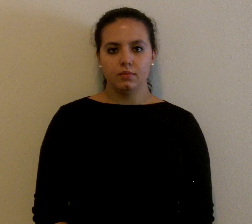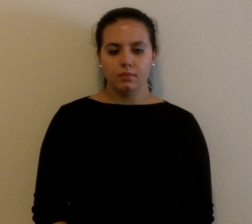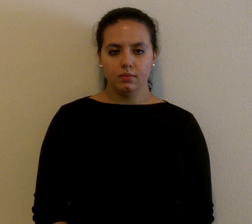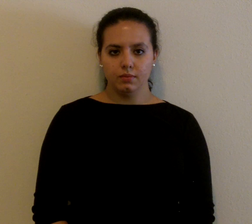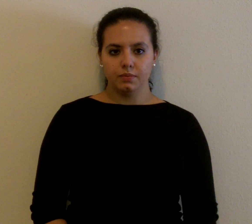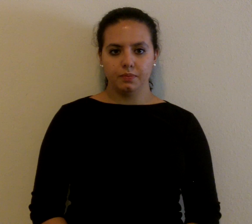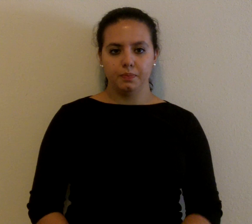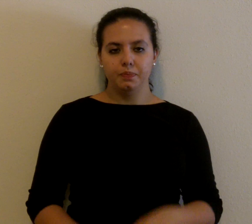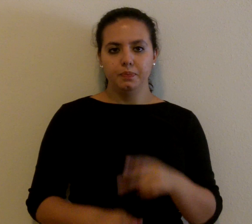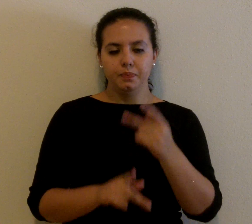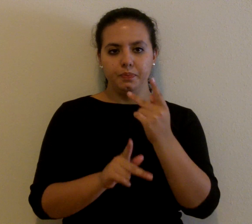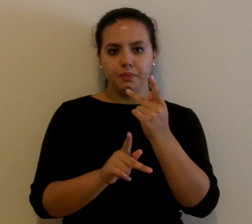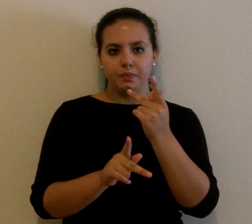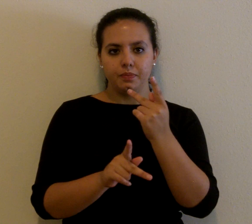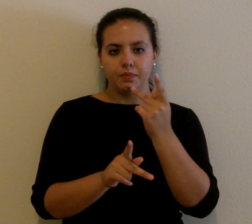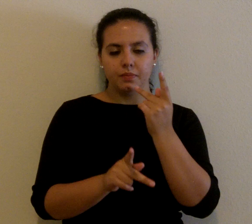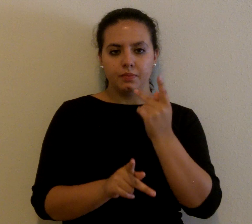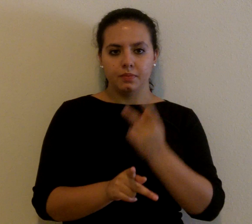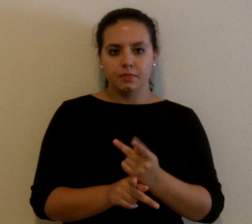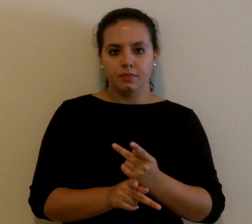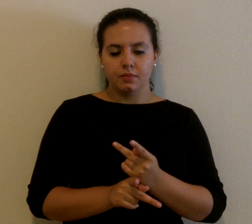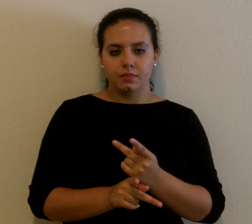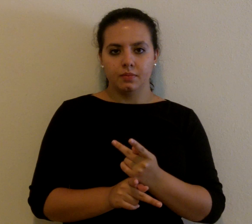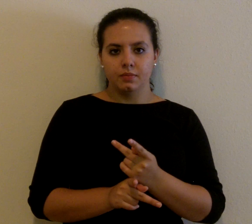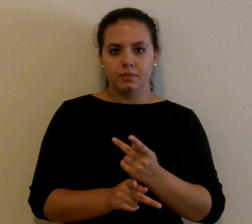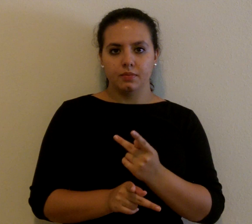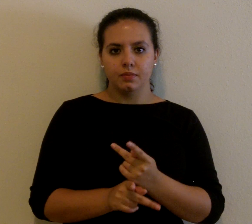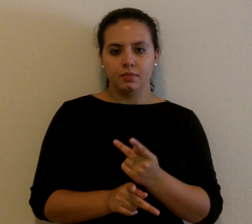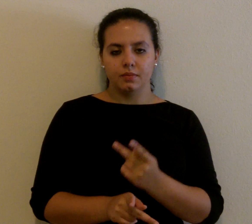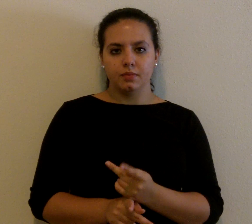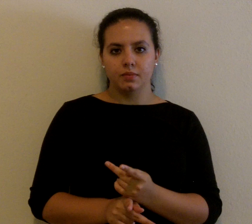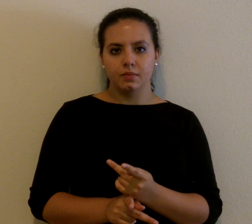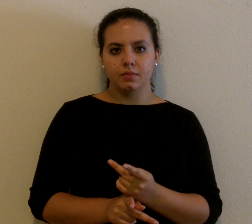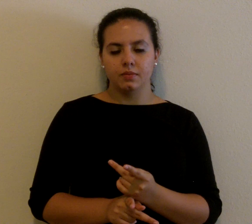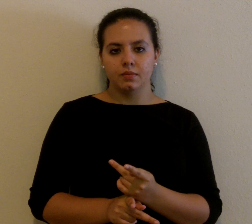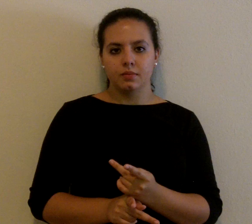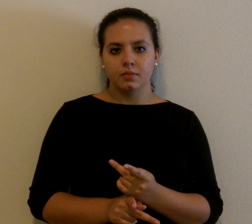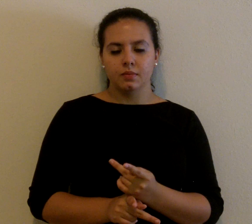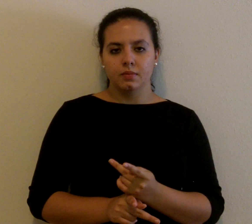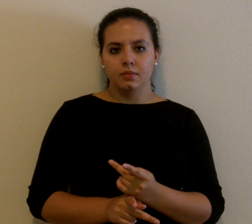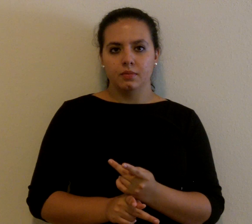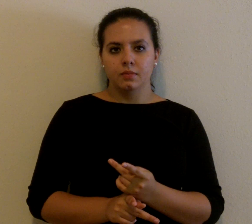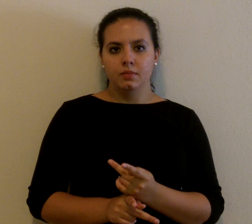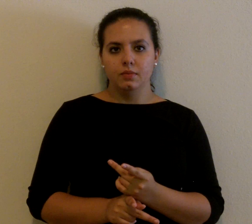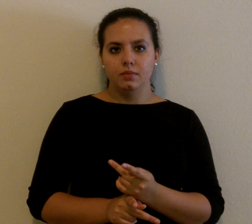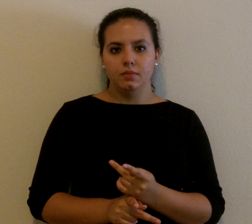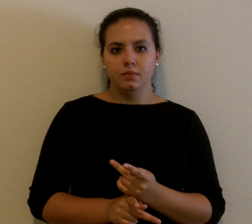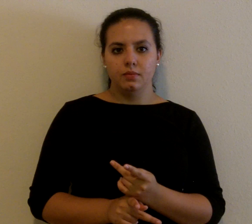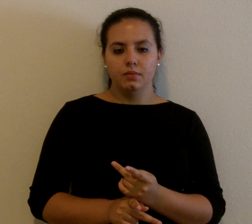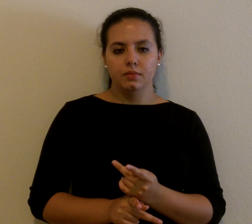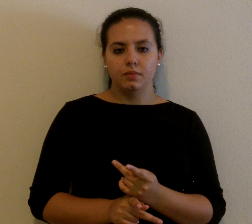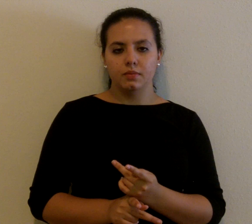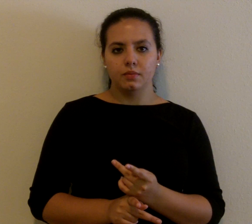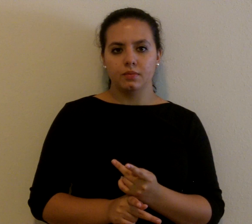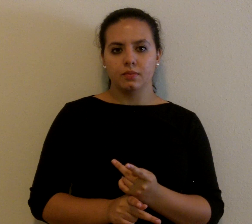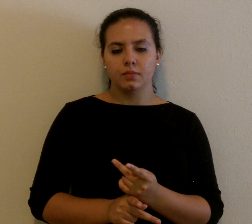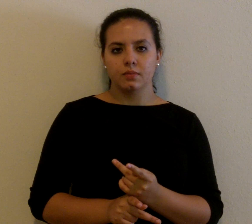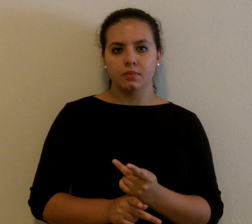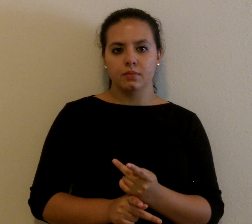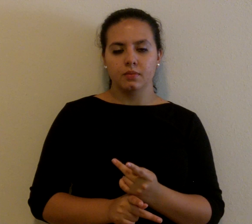Keep is with your K's and you keep it. This is a perfect example of how everything is different, or